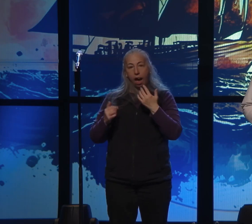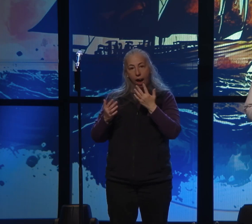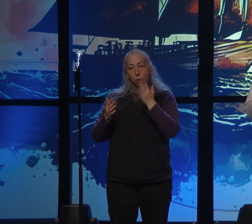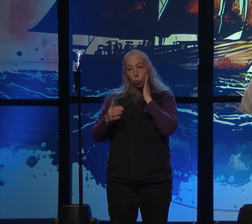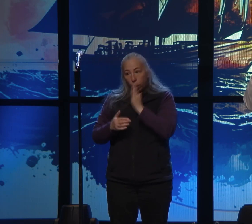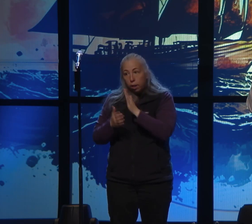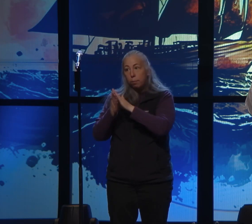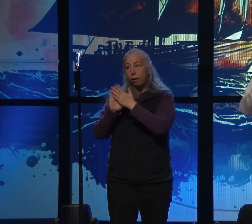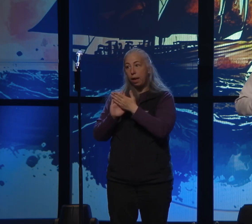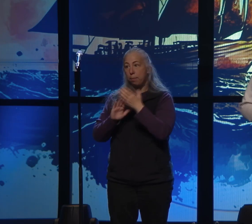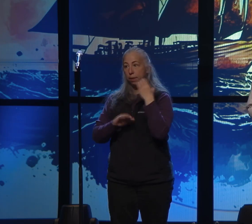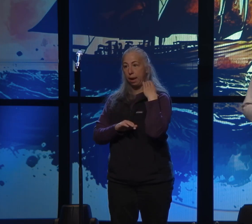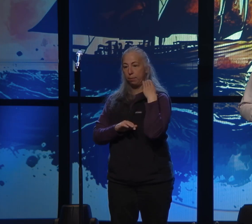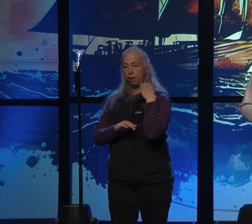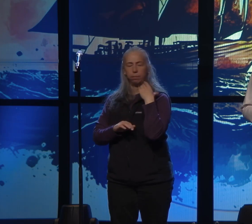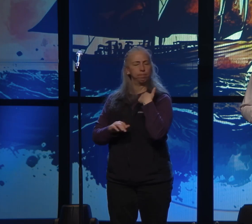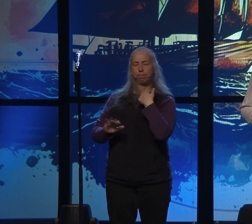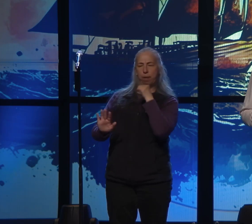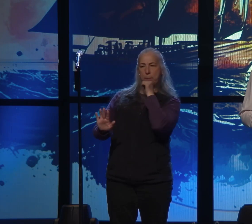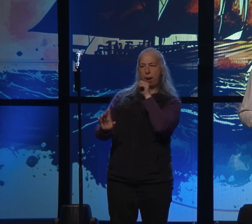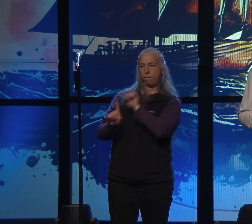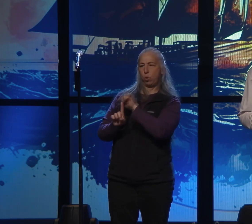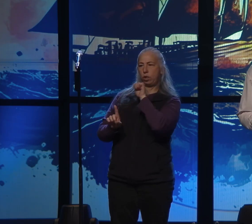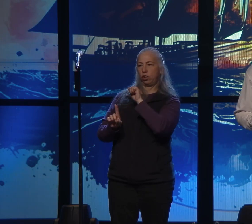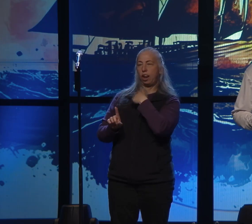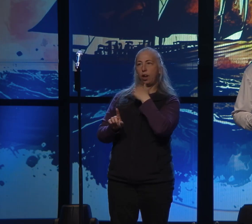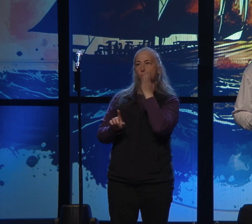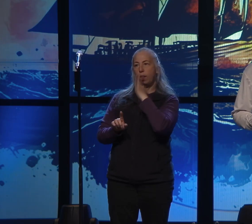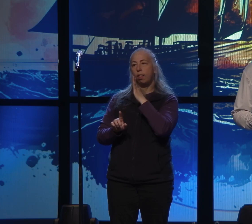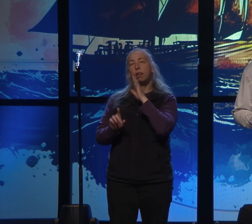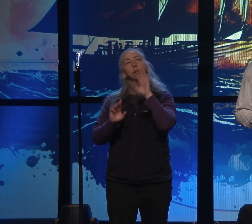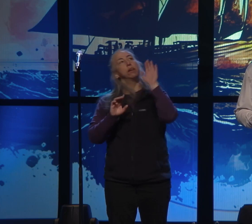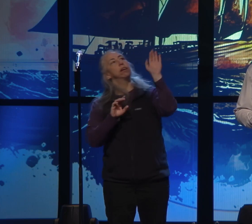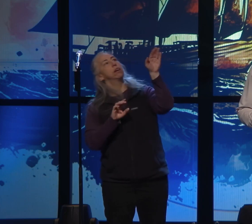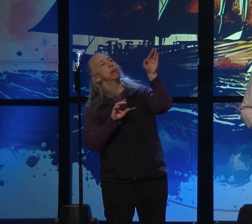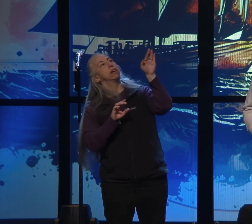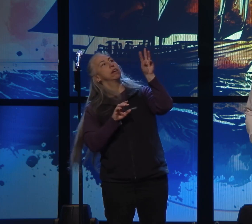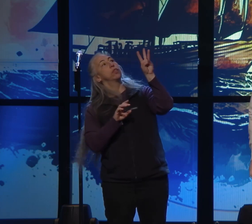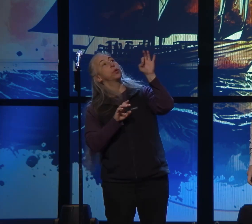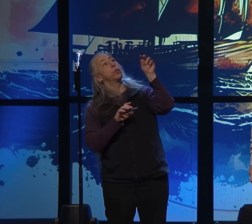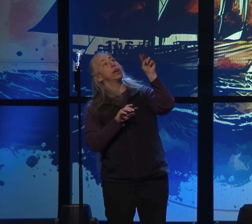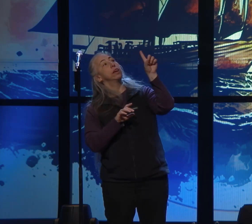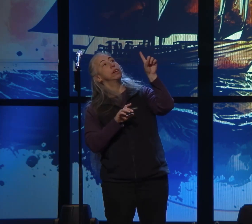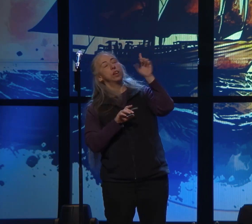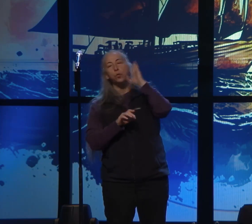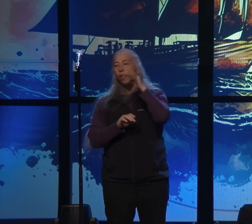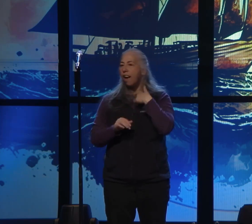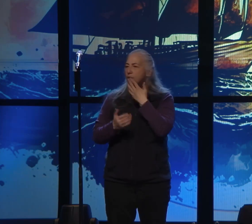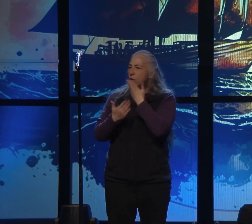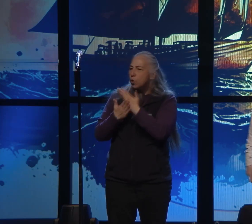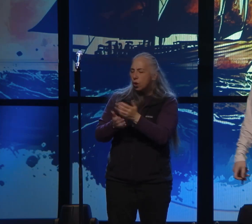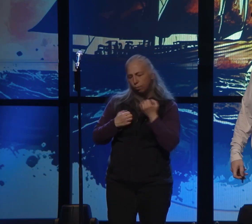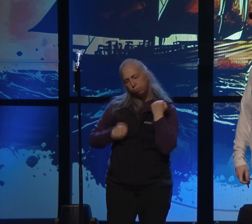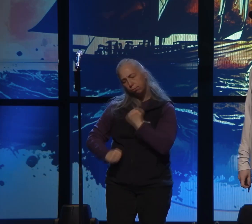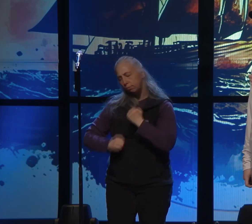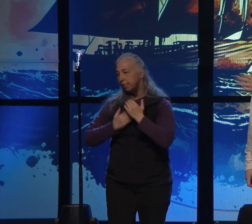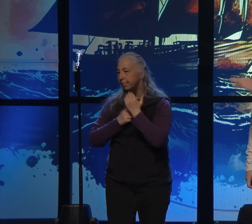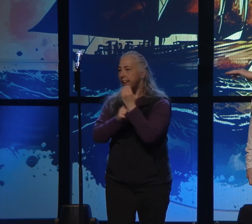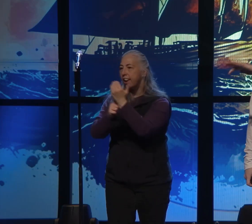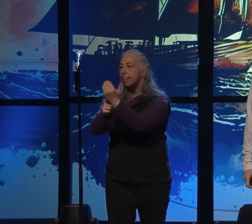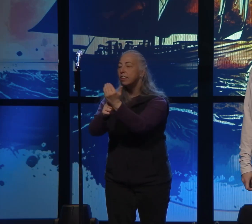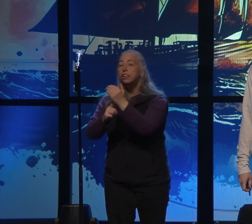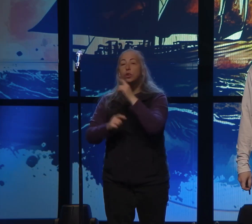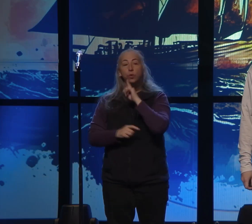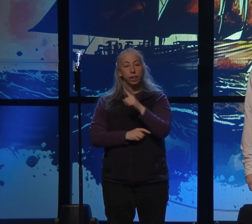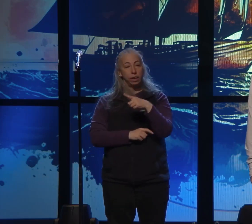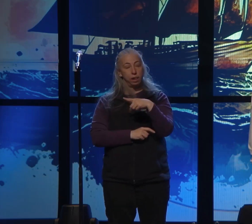the captain, but I'm not going to be a foolish captain. I'm going to check the wind. I'm going to have a strong mainsail. Think about Paul. The impact that Paul had